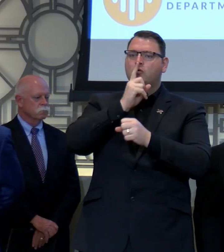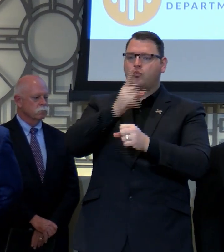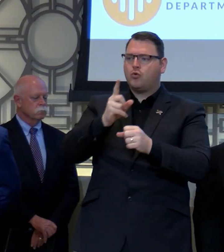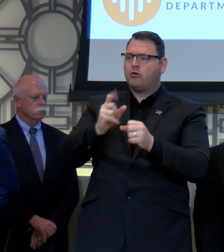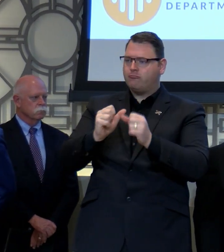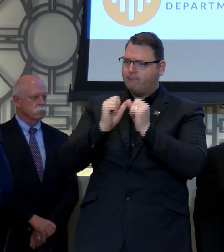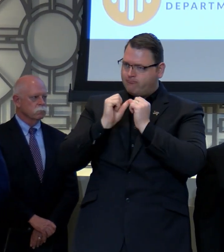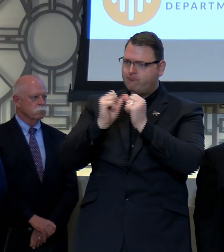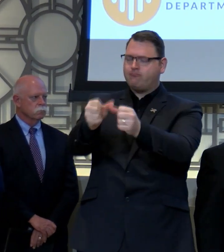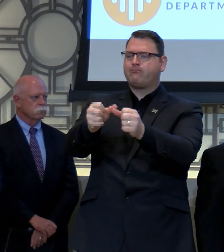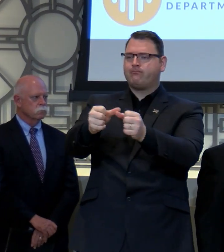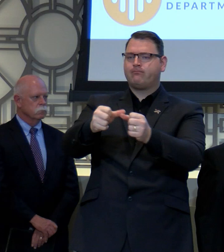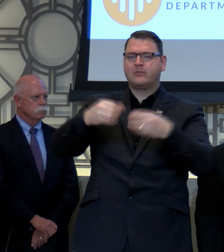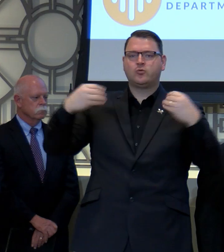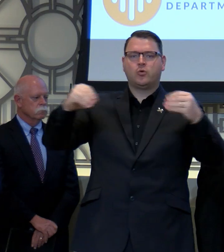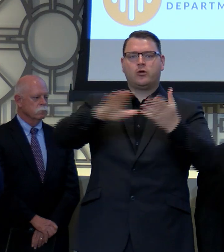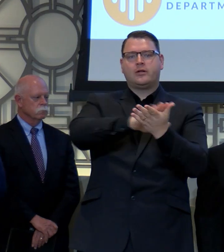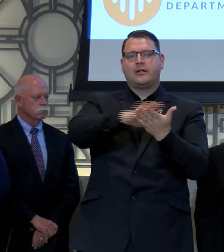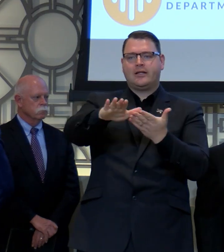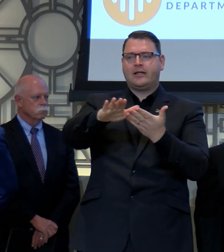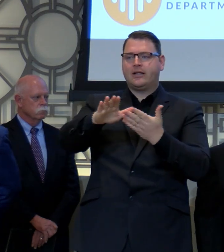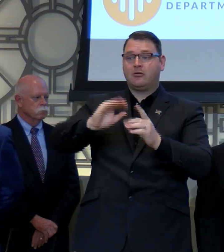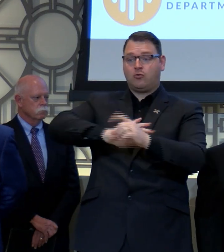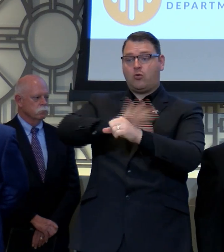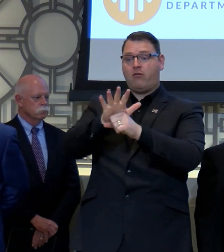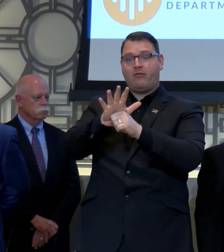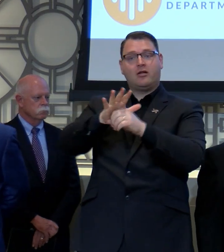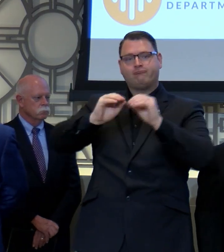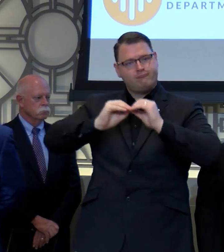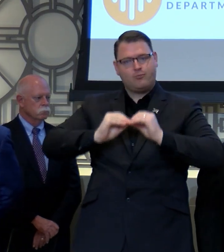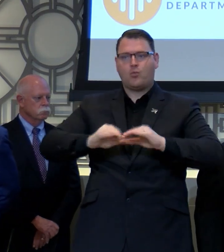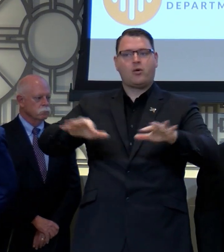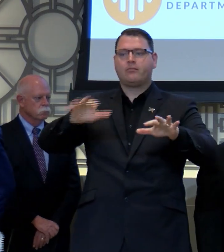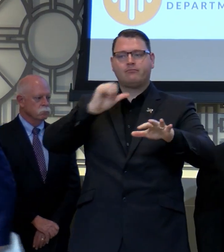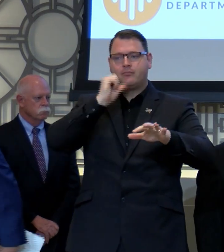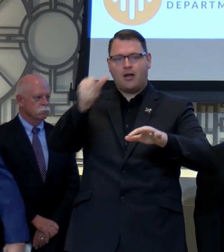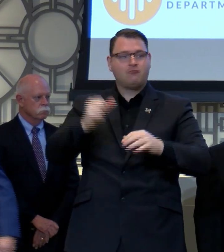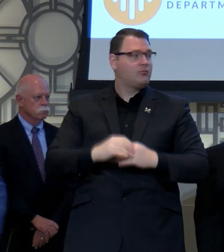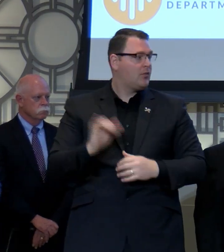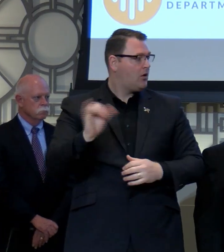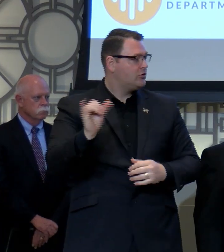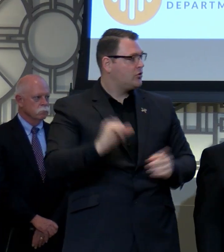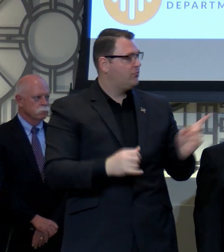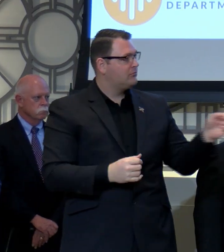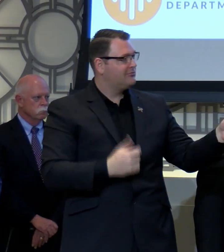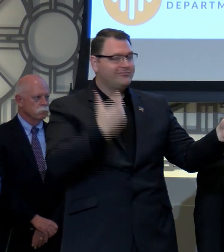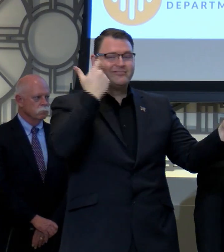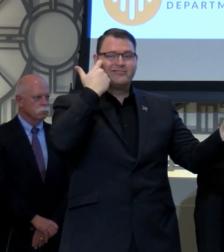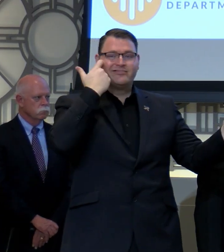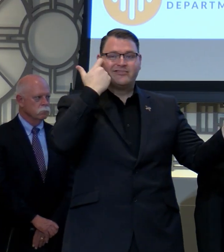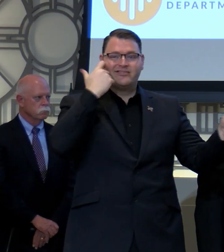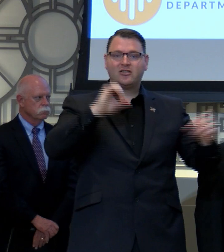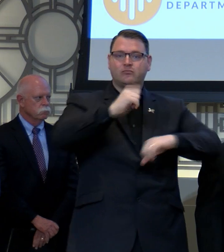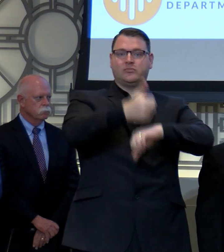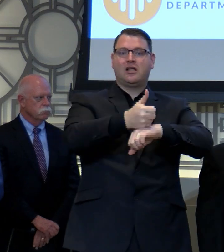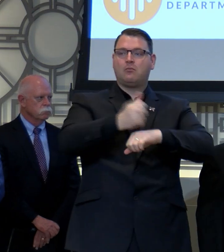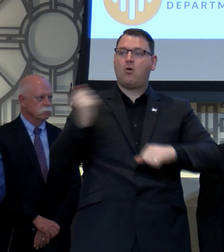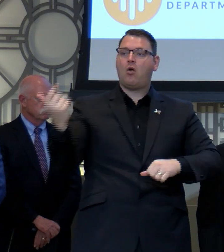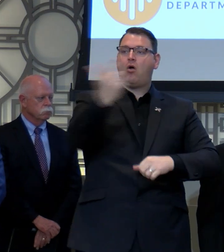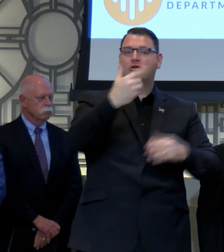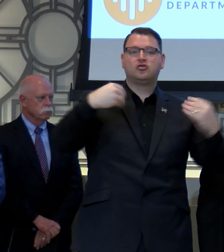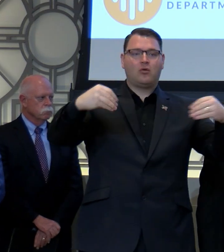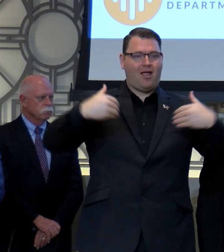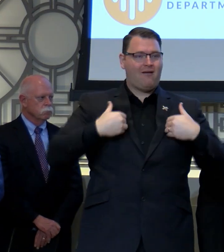that COVID-19 doesn't spread. And we've just put into all stores in Houston this sneeze guard shield that